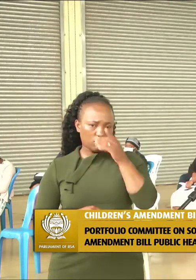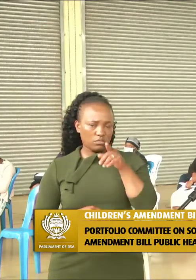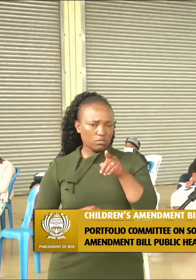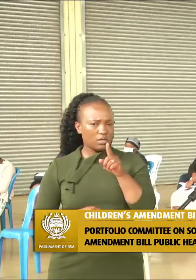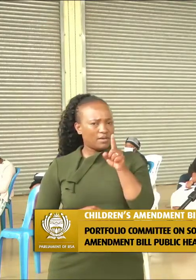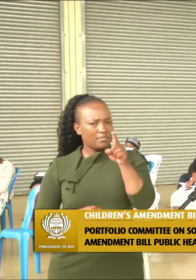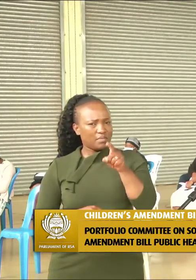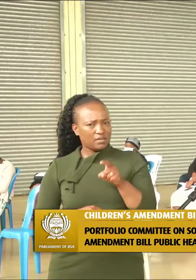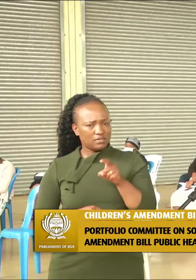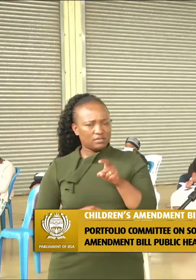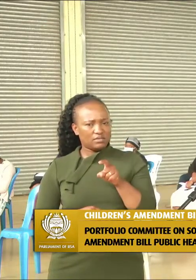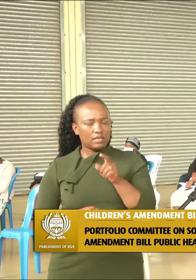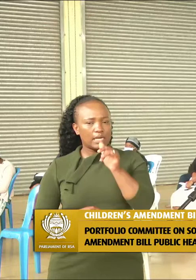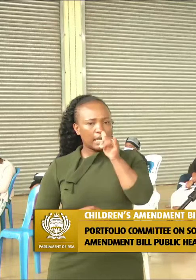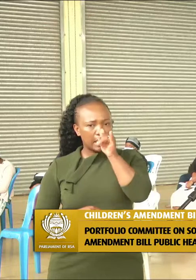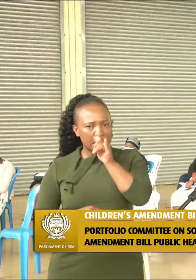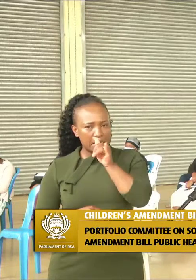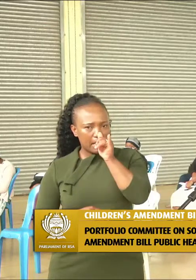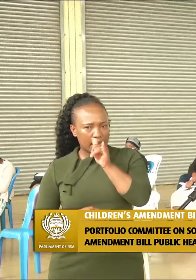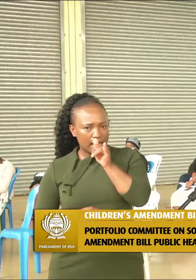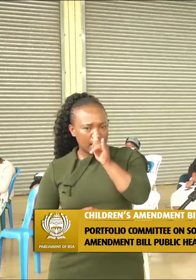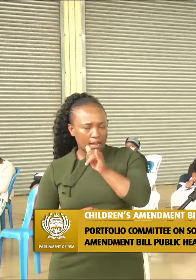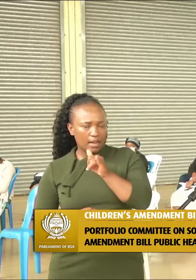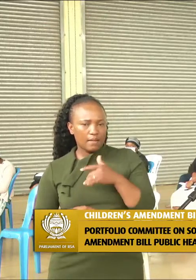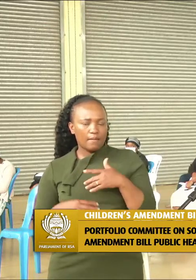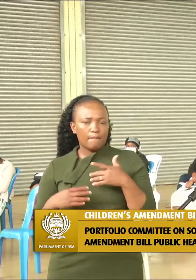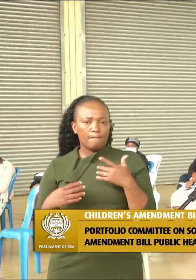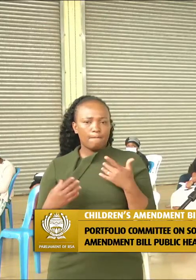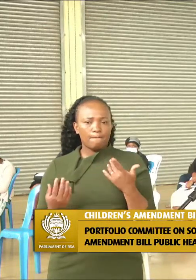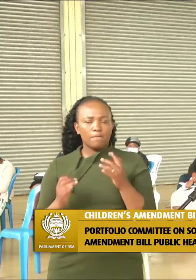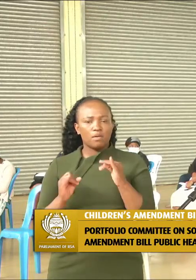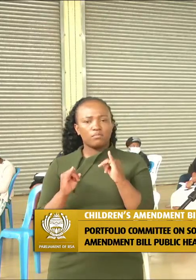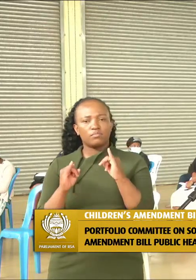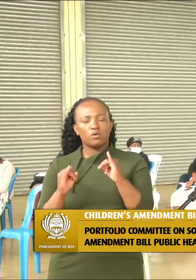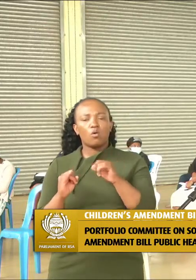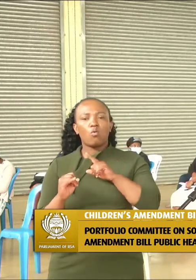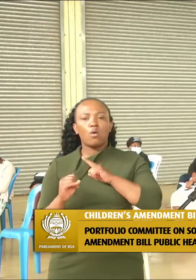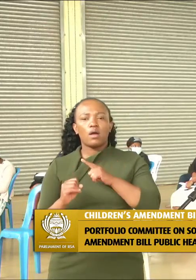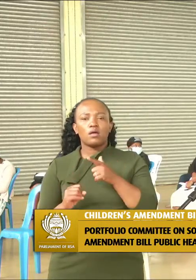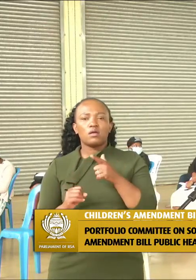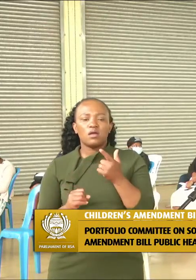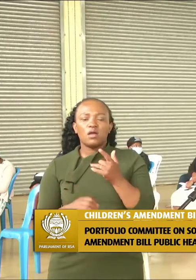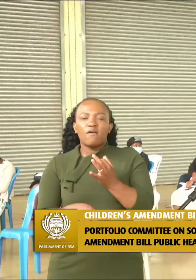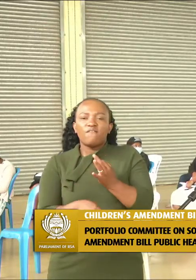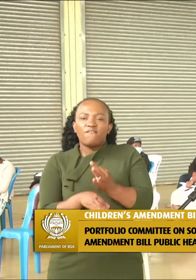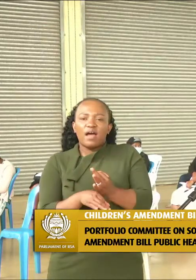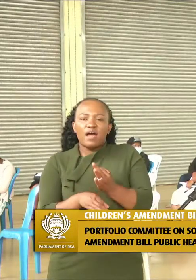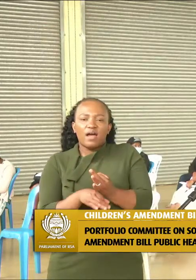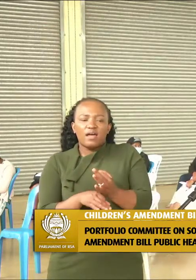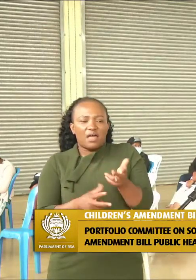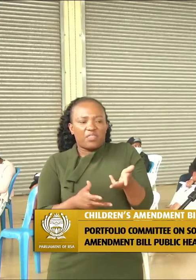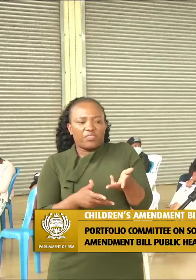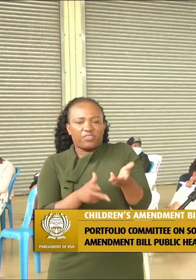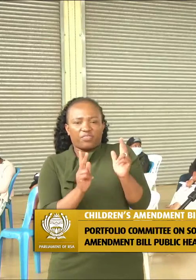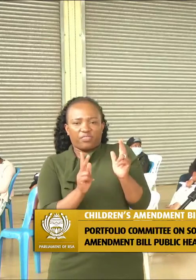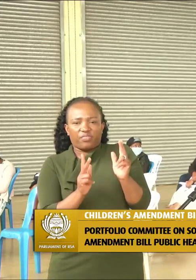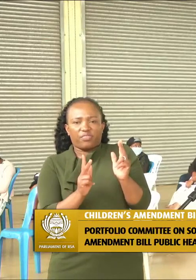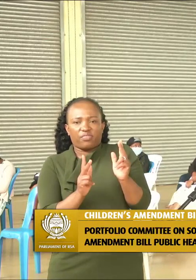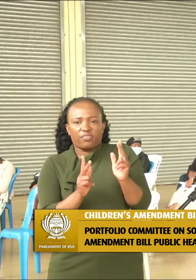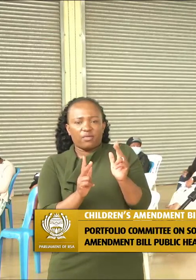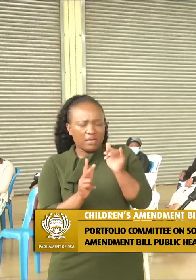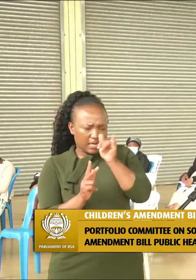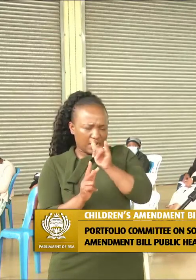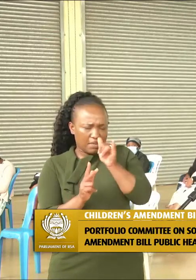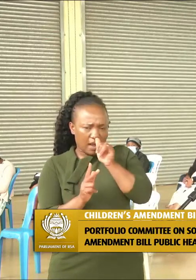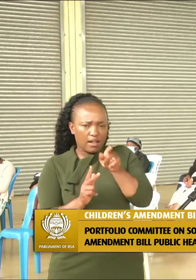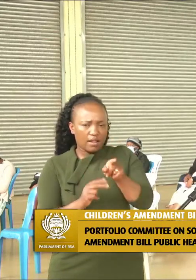considered a criminal offense, parental alienation. Ngicabanga ukuthi lento iyisenzo sokugebengu.